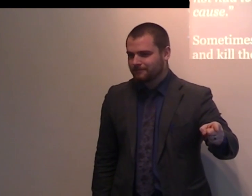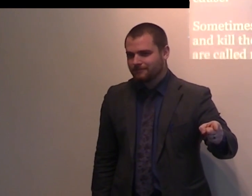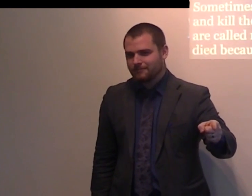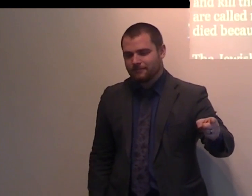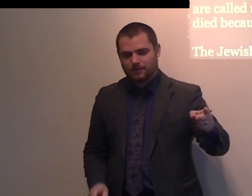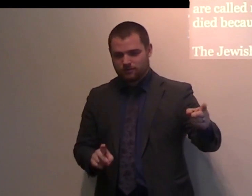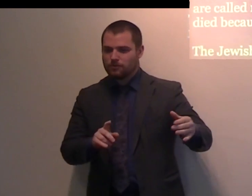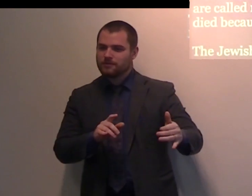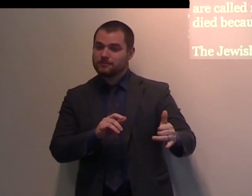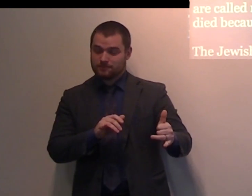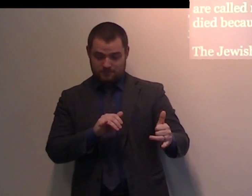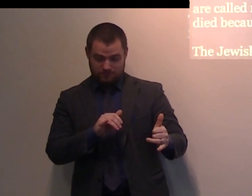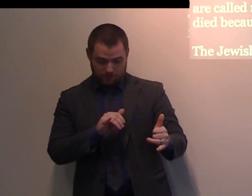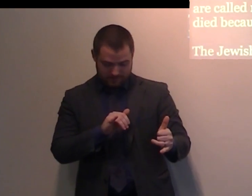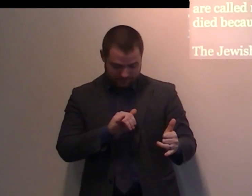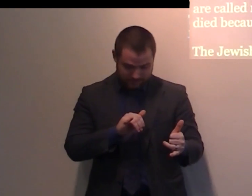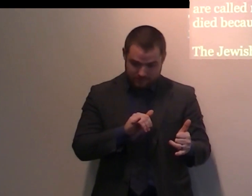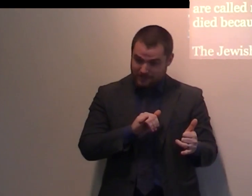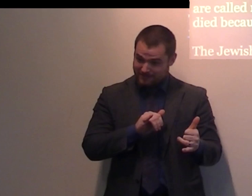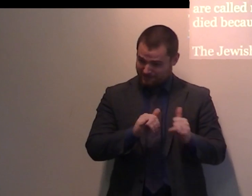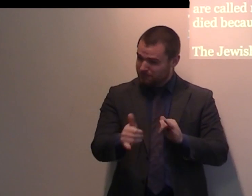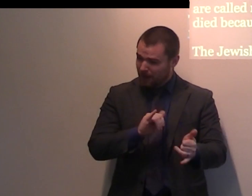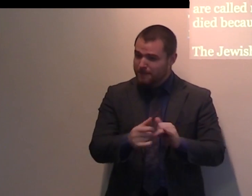Sometimes people attack Christians and kill them.